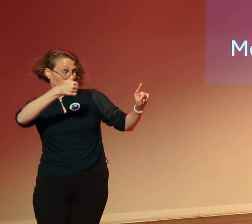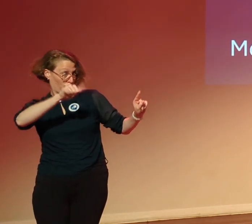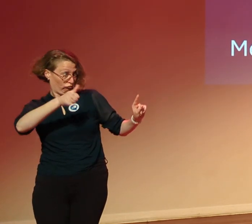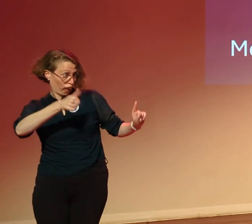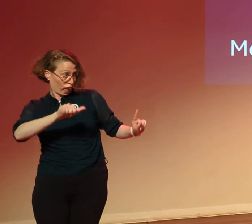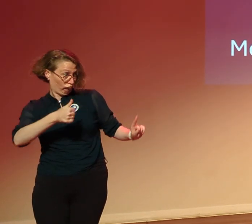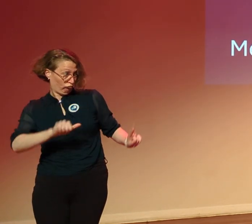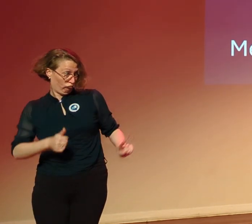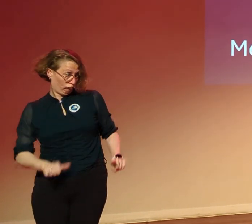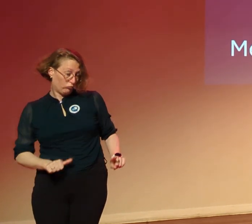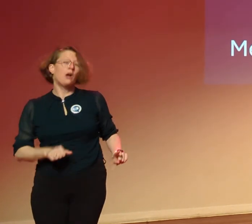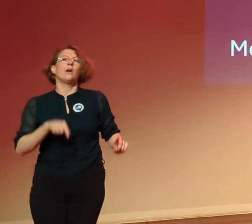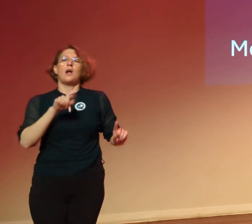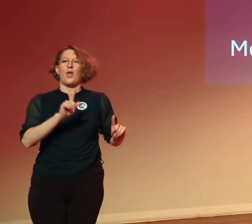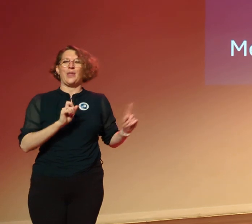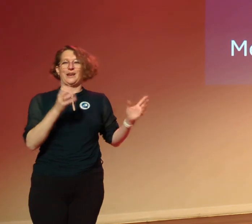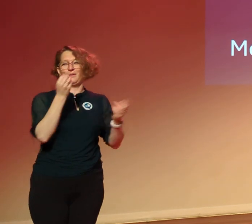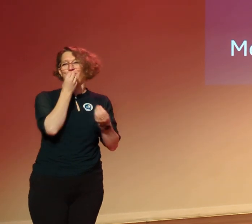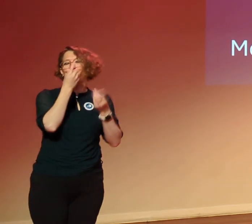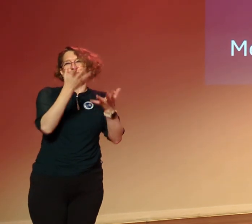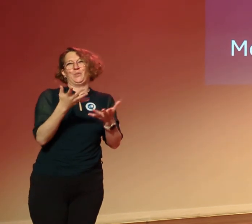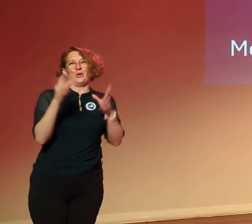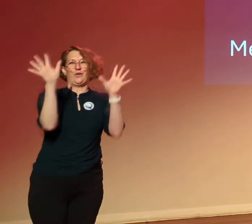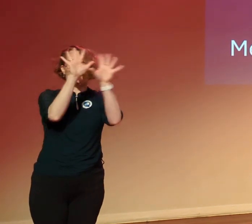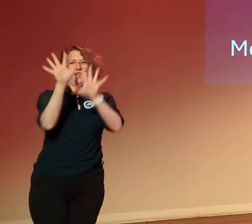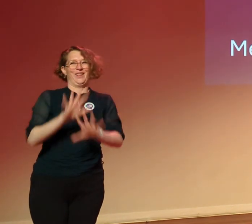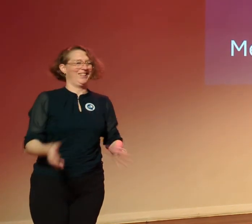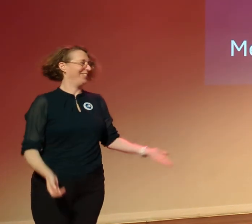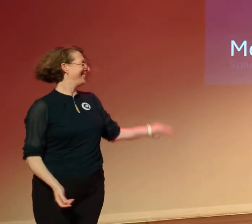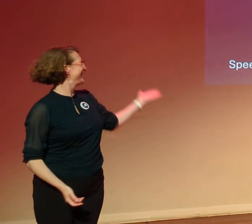And then I made some pretty pictures for you all.